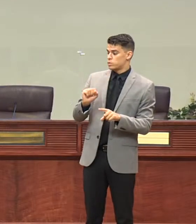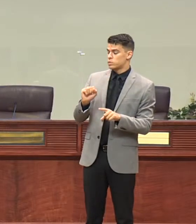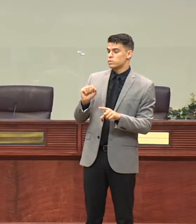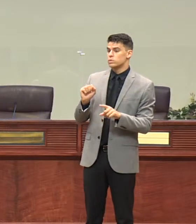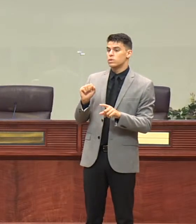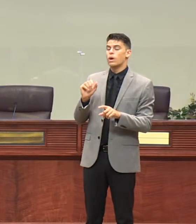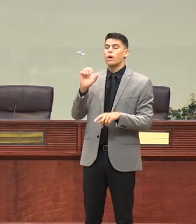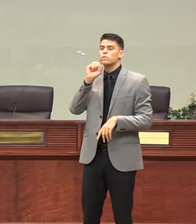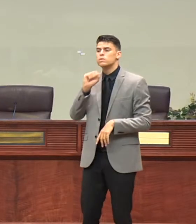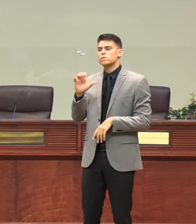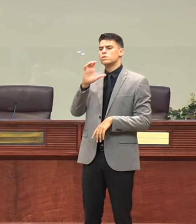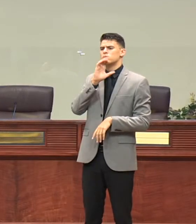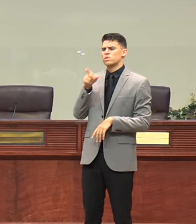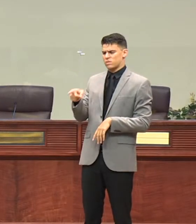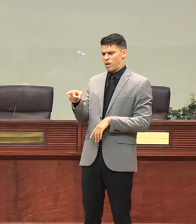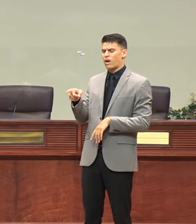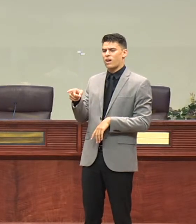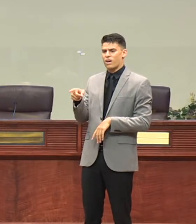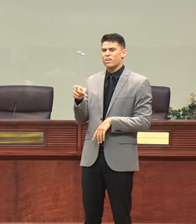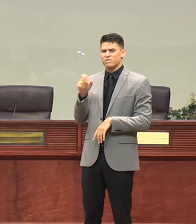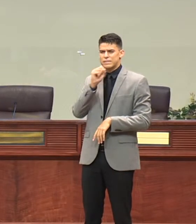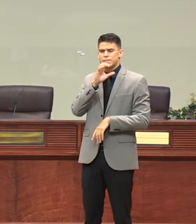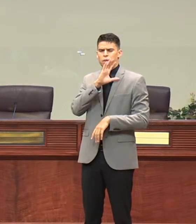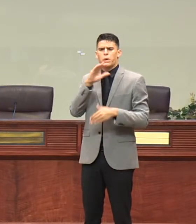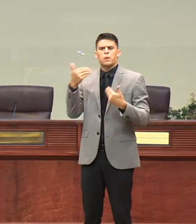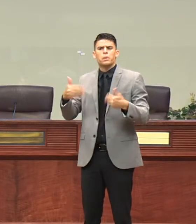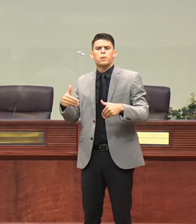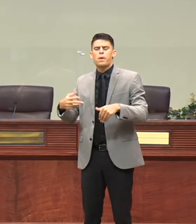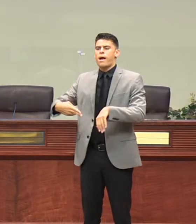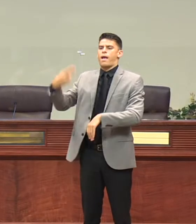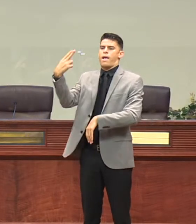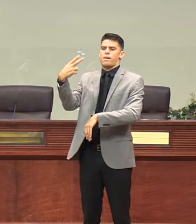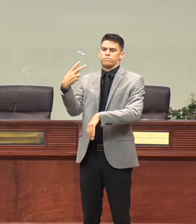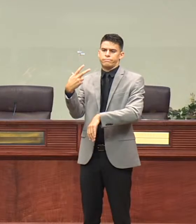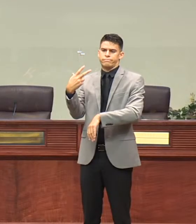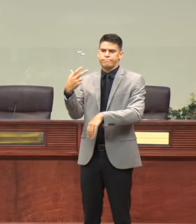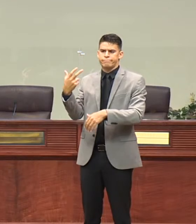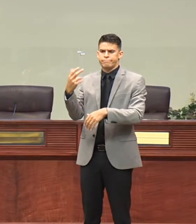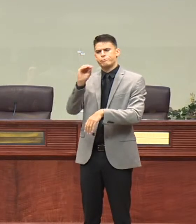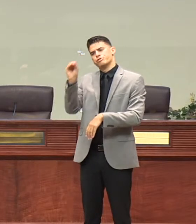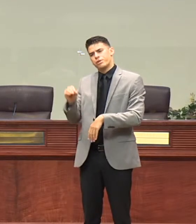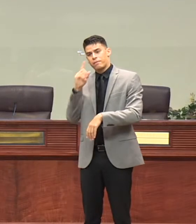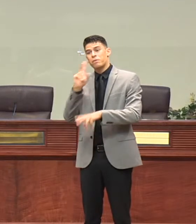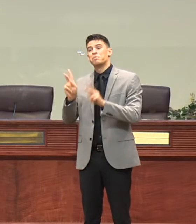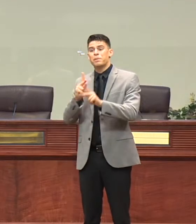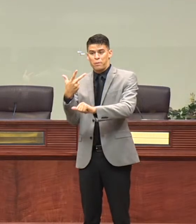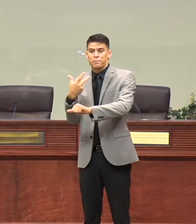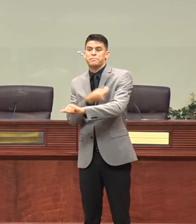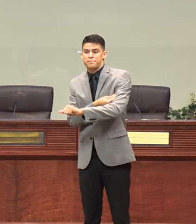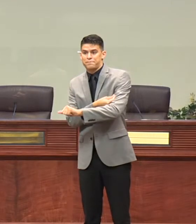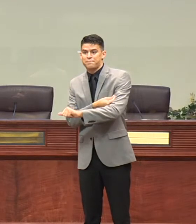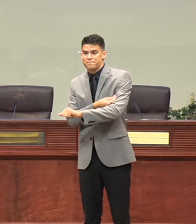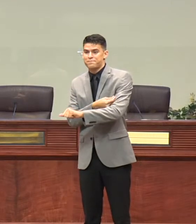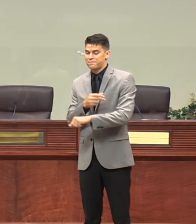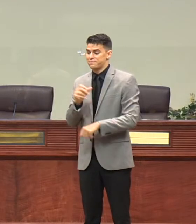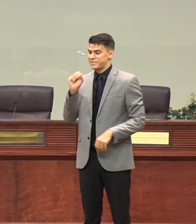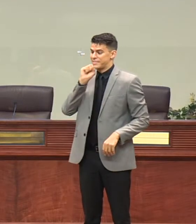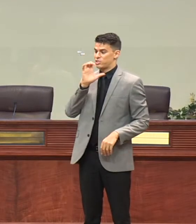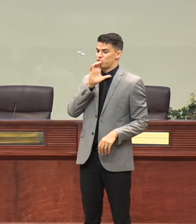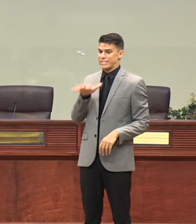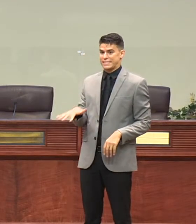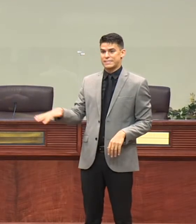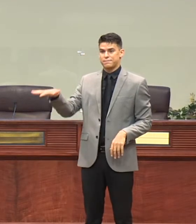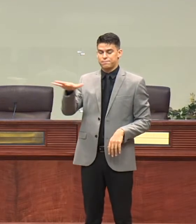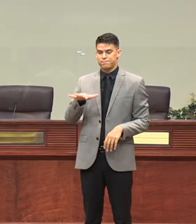are quite high among people who are 65 years and older. And we have seen a small increase